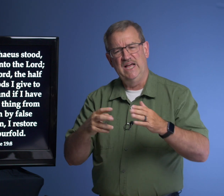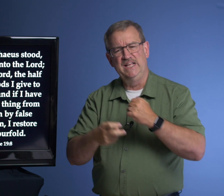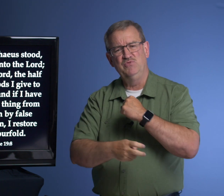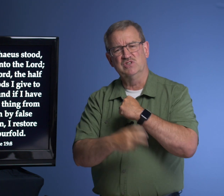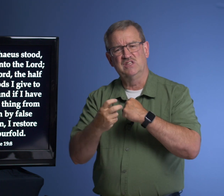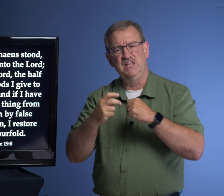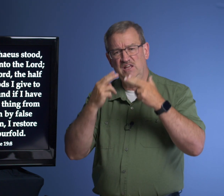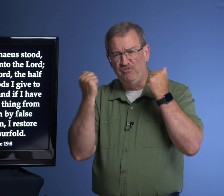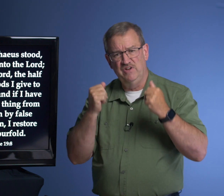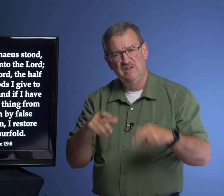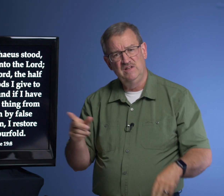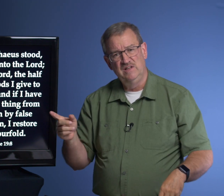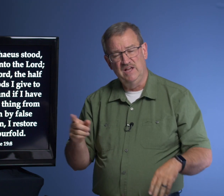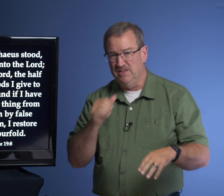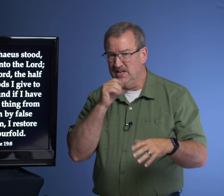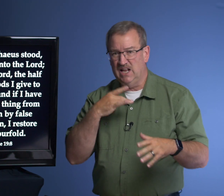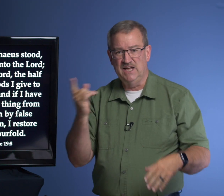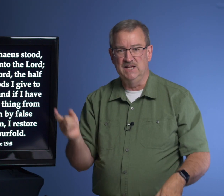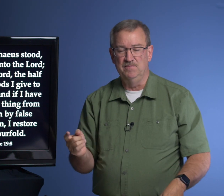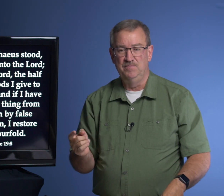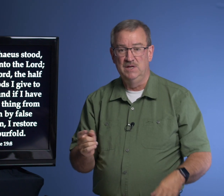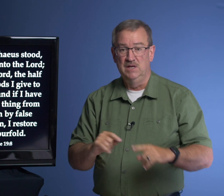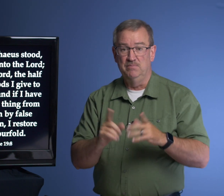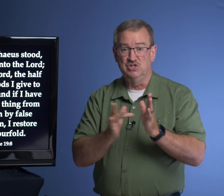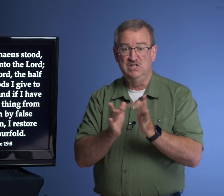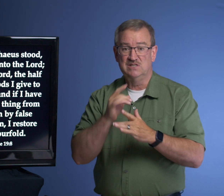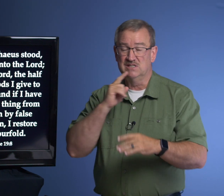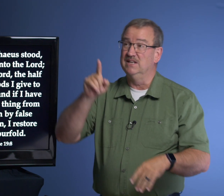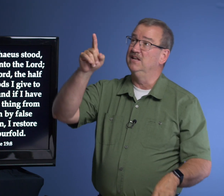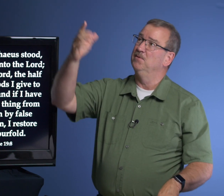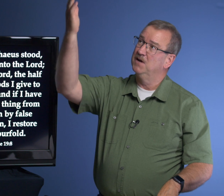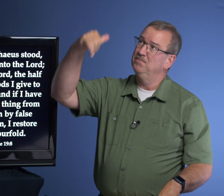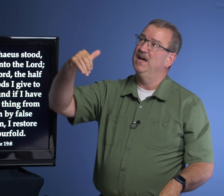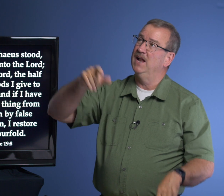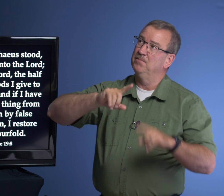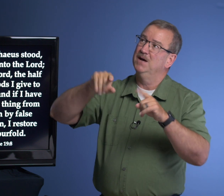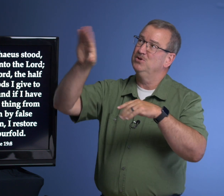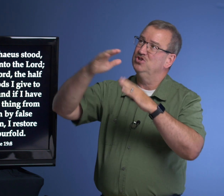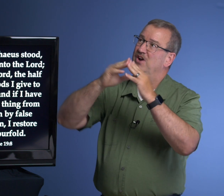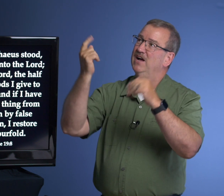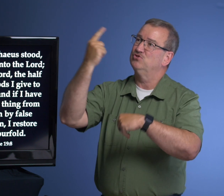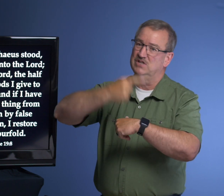he was a thief. And they didn't like him. But Jesus said to him, come down. I'm coming to your house